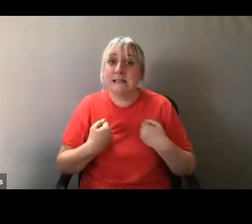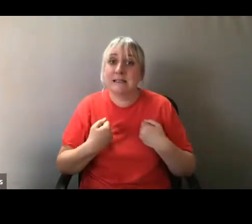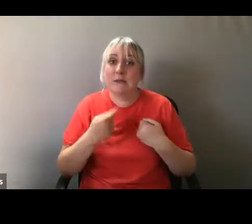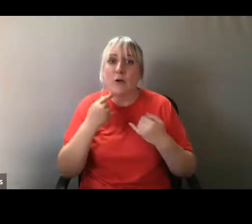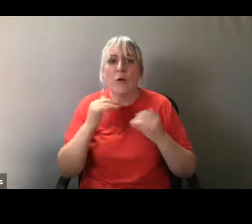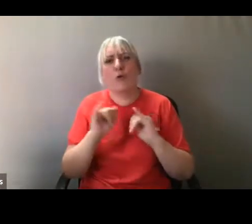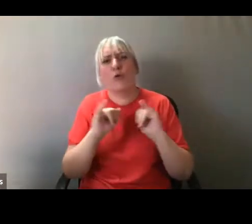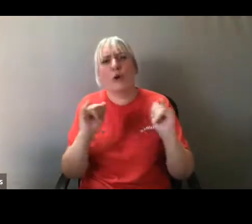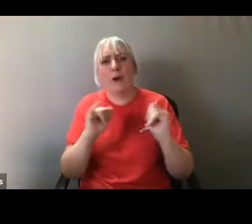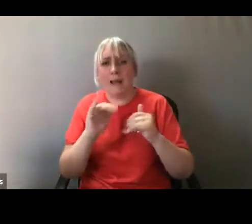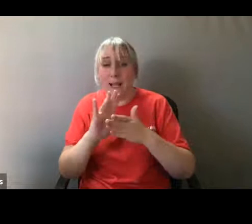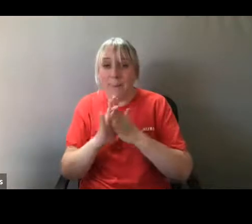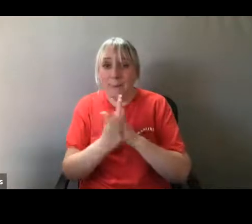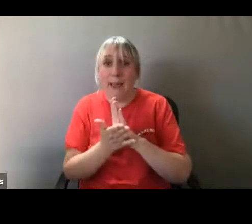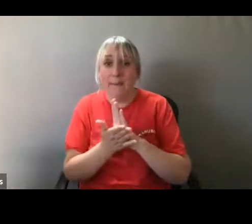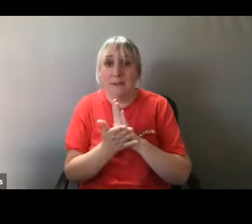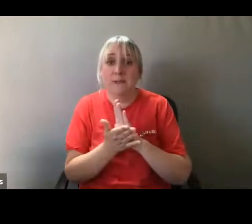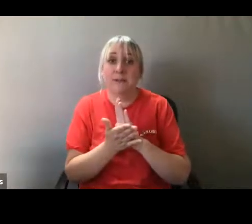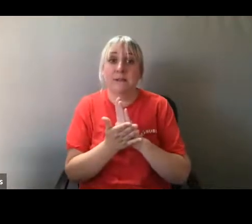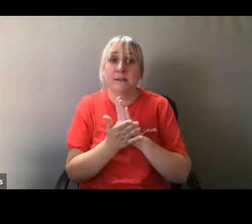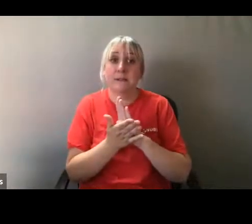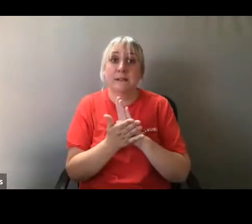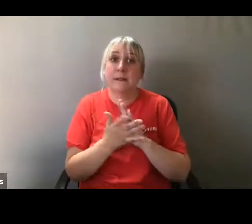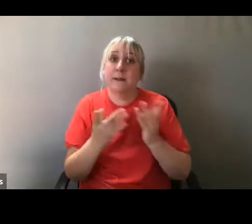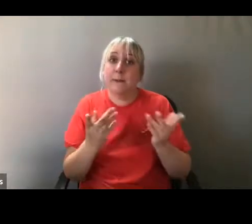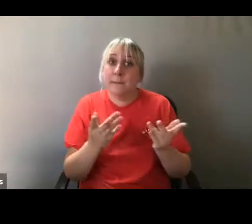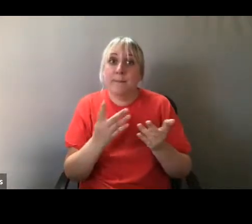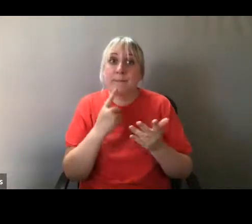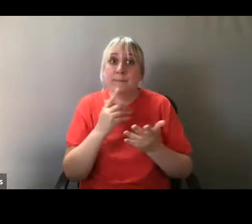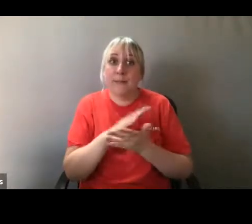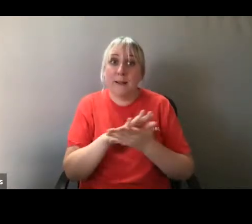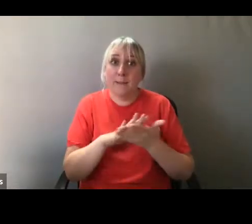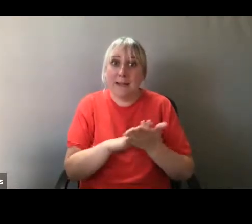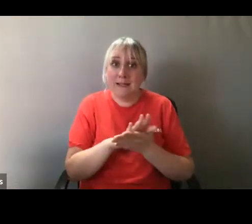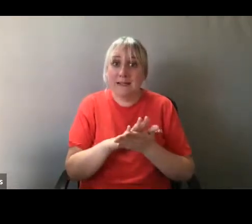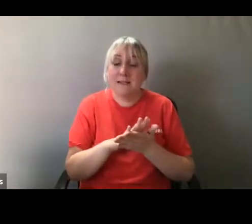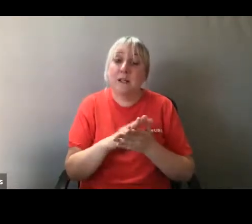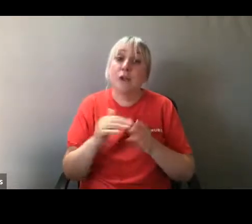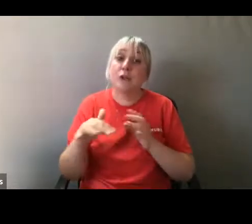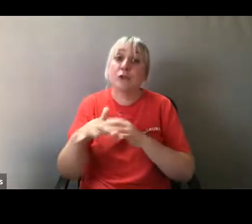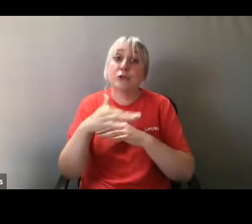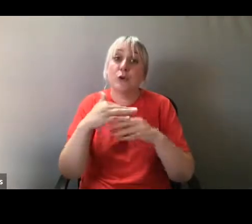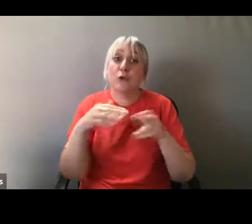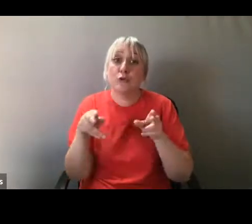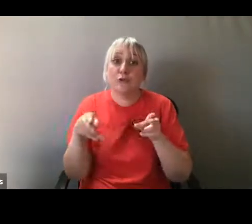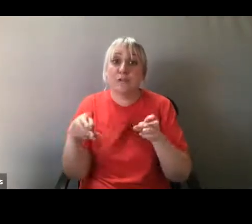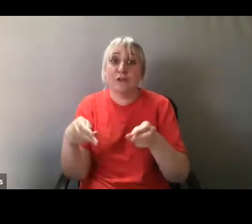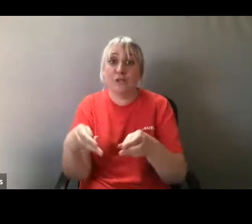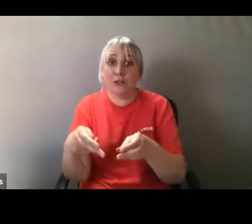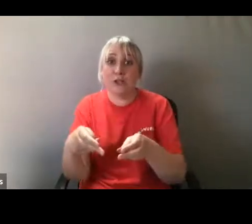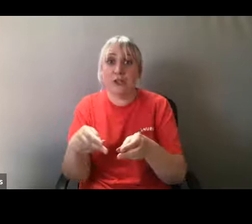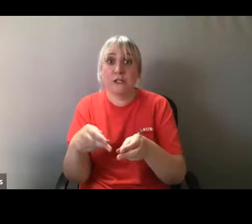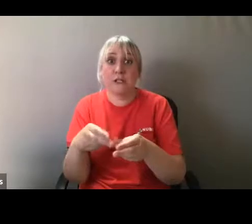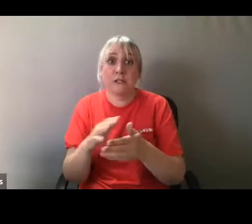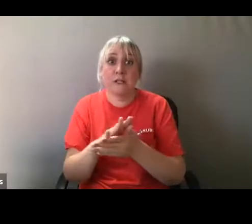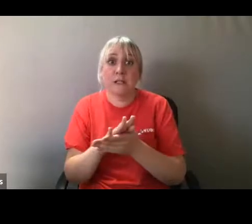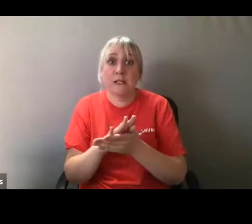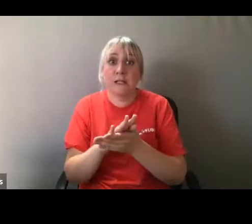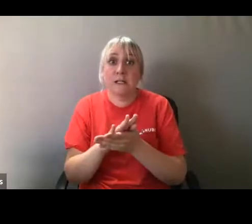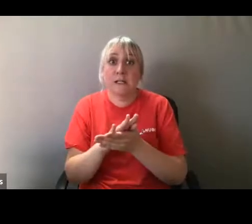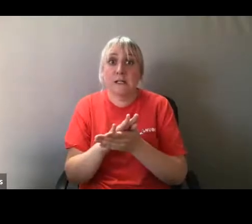impairment or illness, then the social restriction might not be